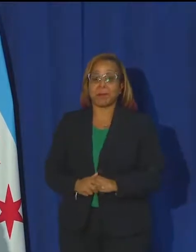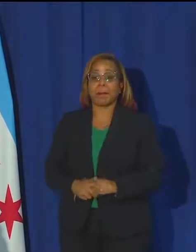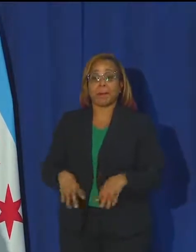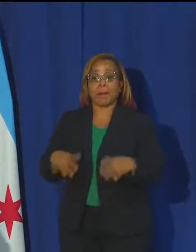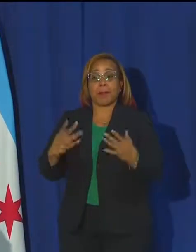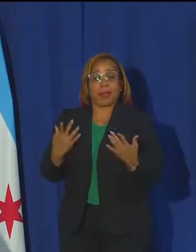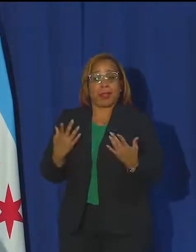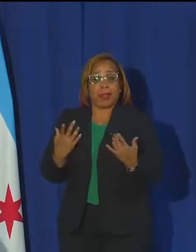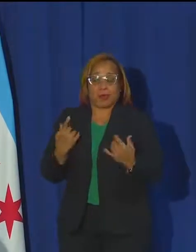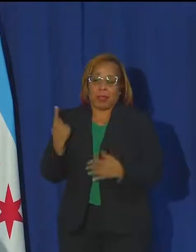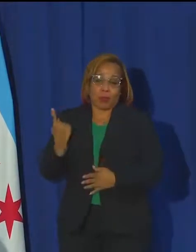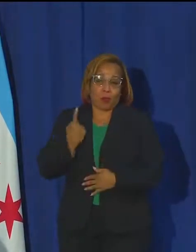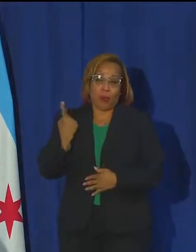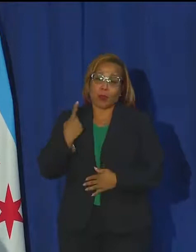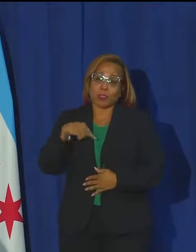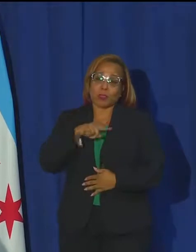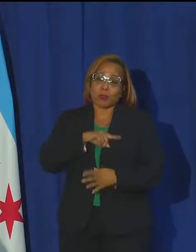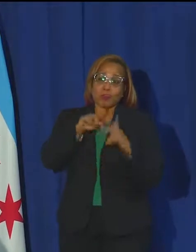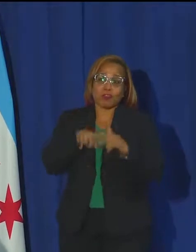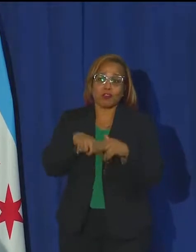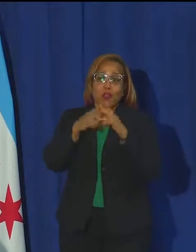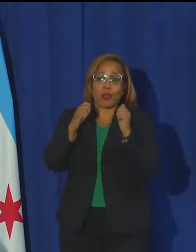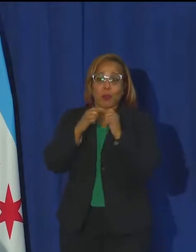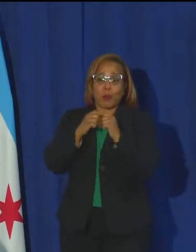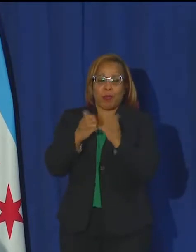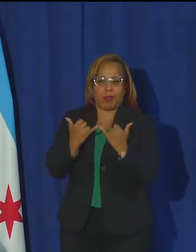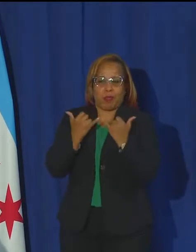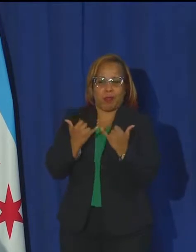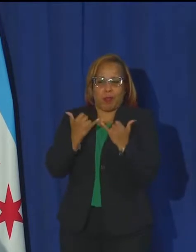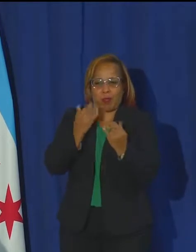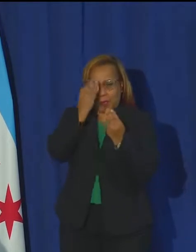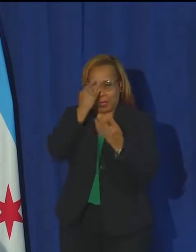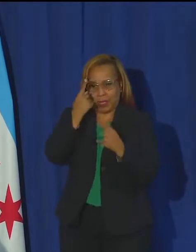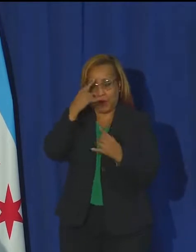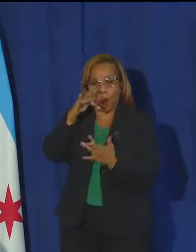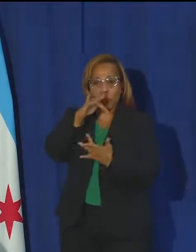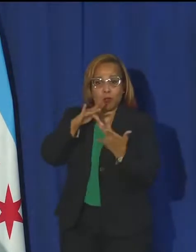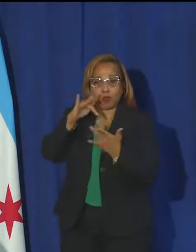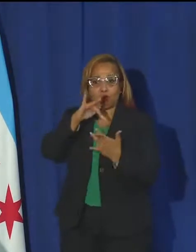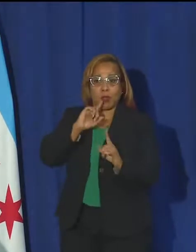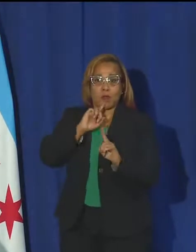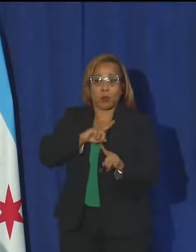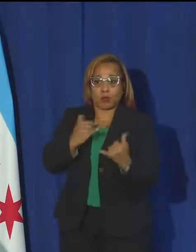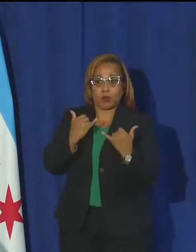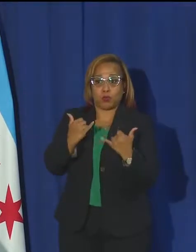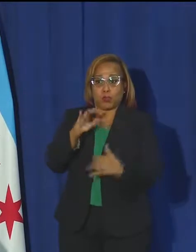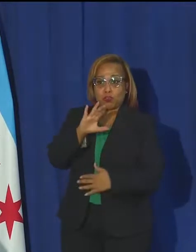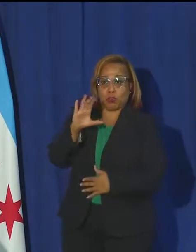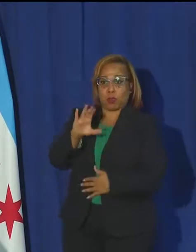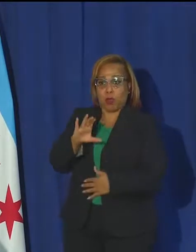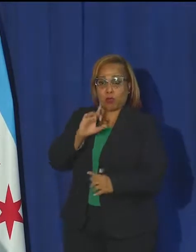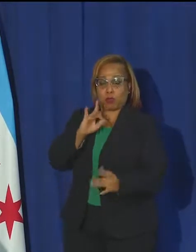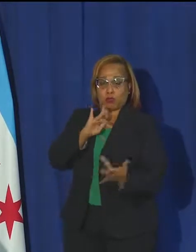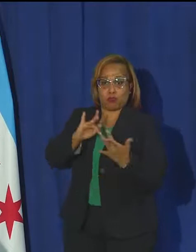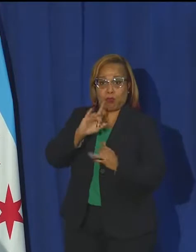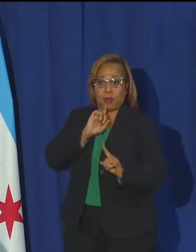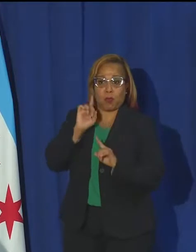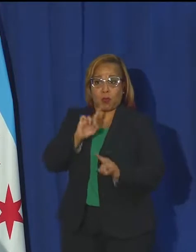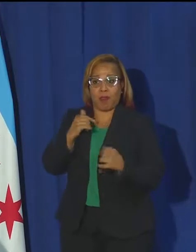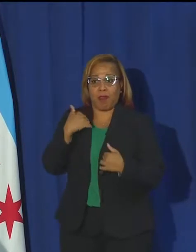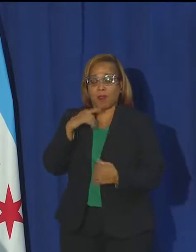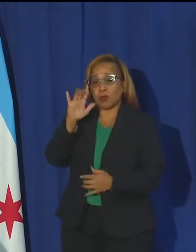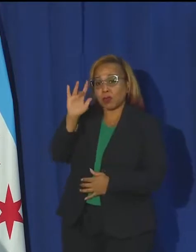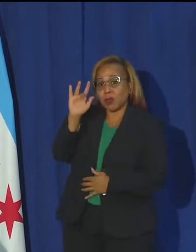So as always, we are starting with our update for the travel order. As of today, Chicago's travel order consists